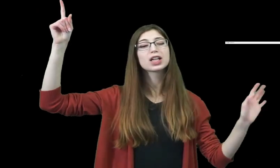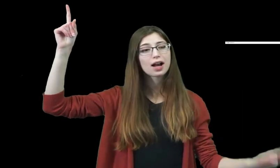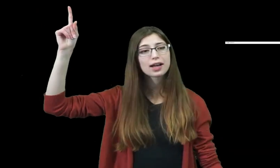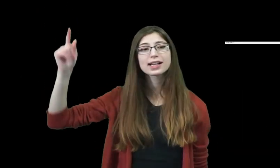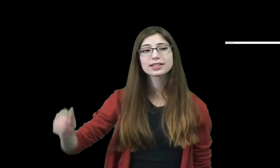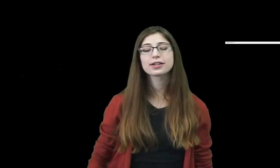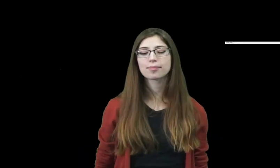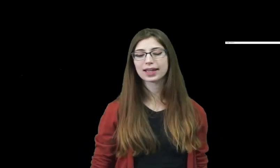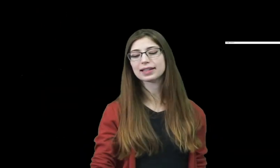Not too complicated.